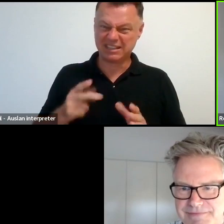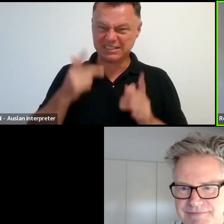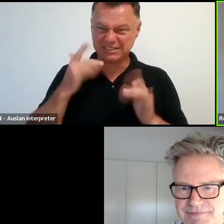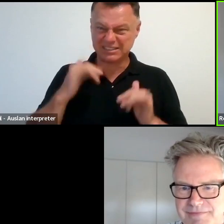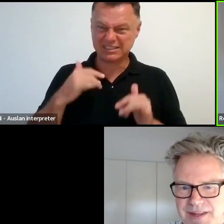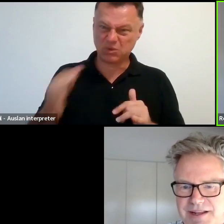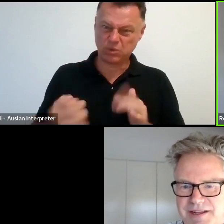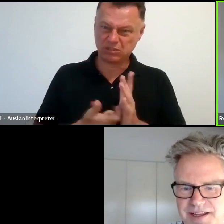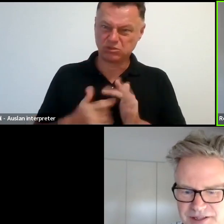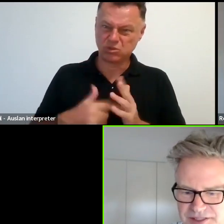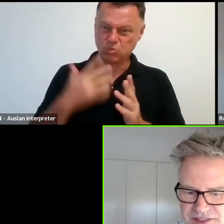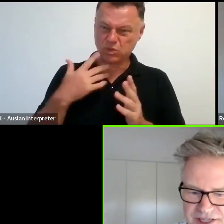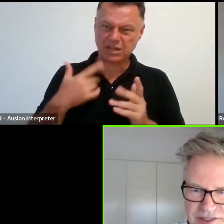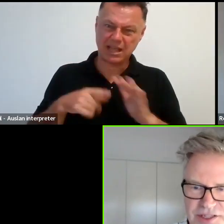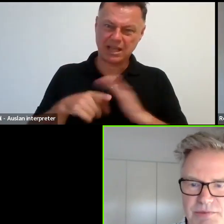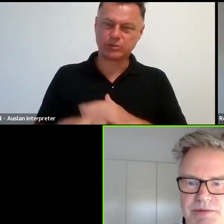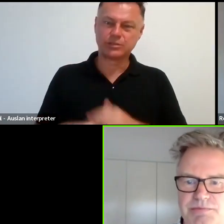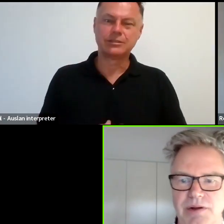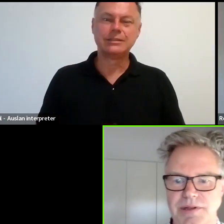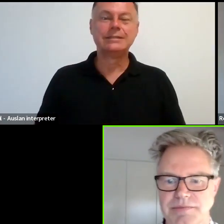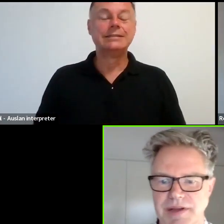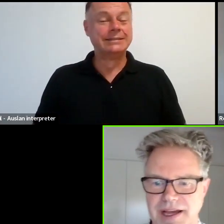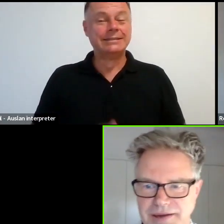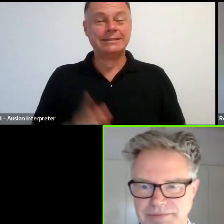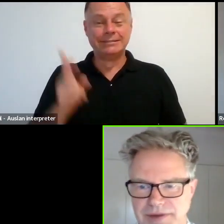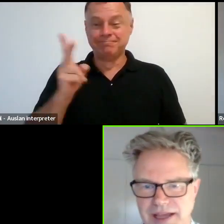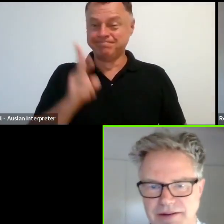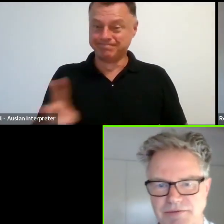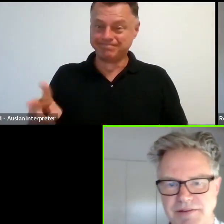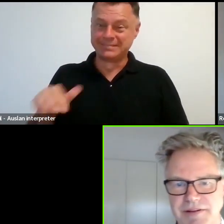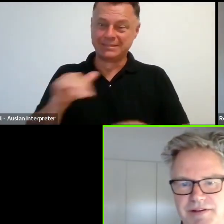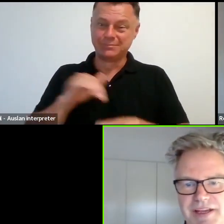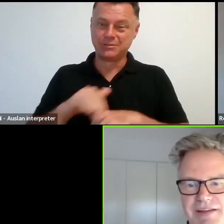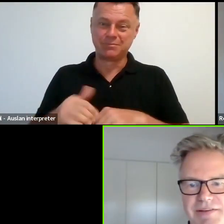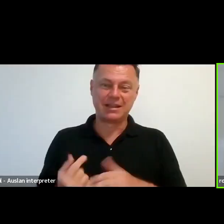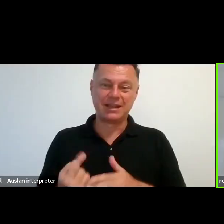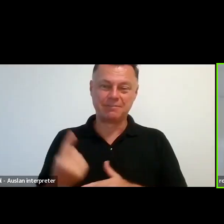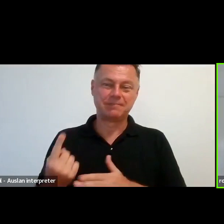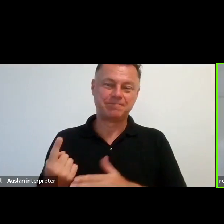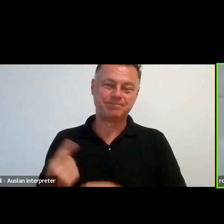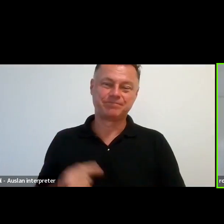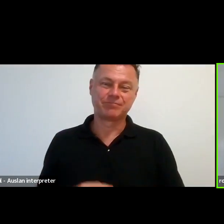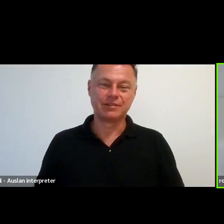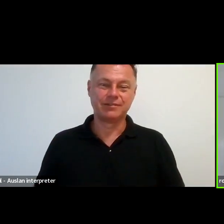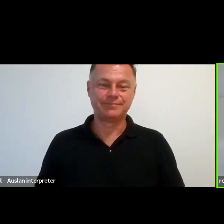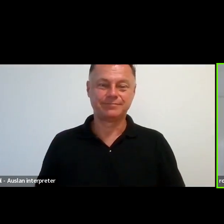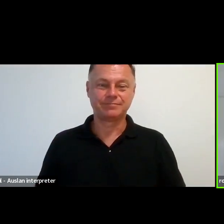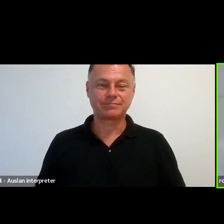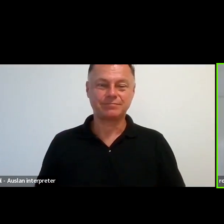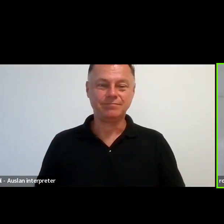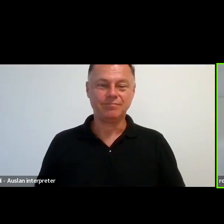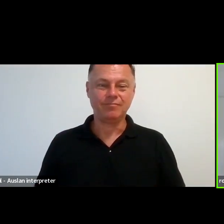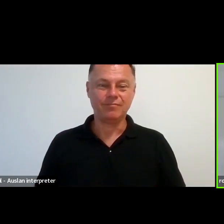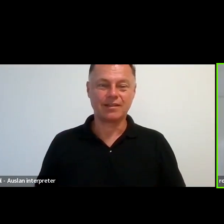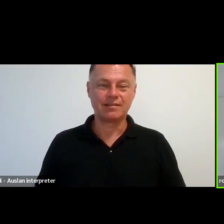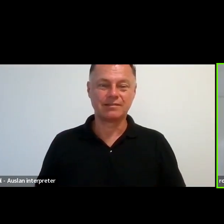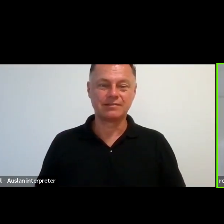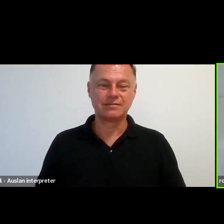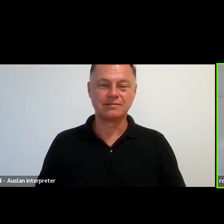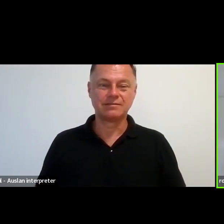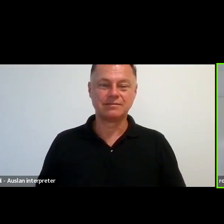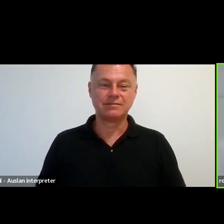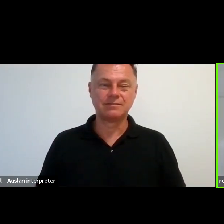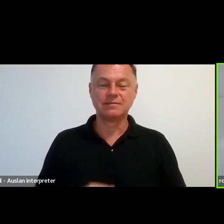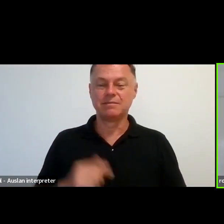result? Yeah, this is such a common problem. And we even found that when we had the big squeeze